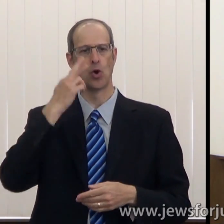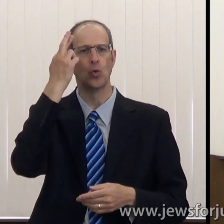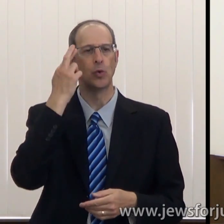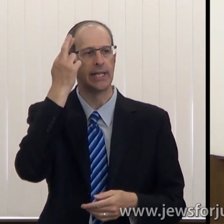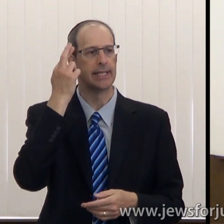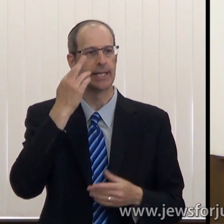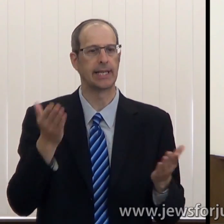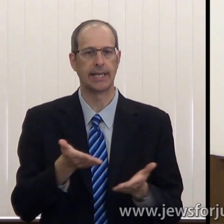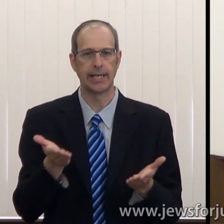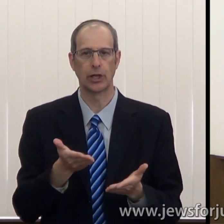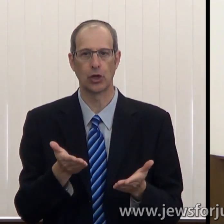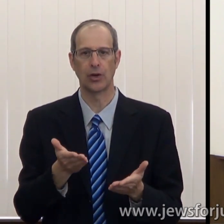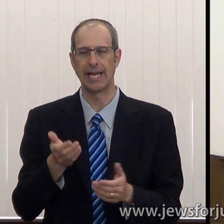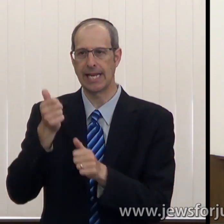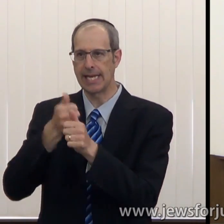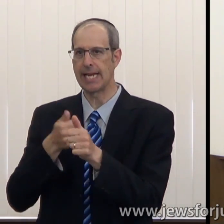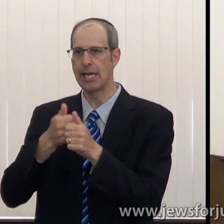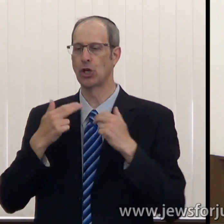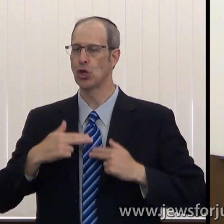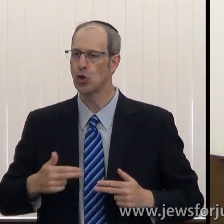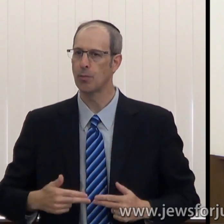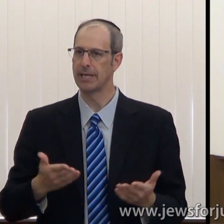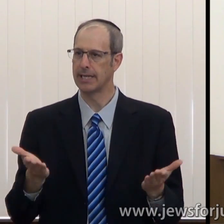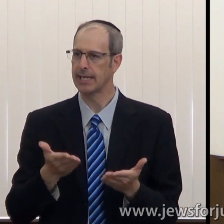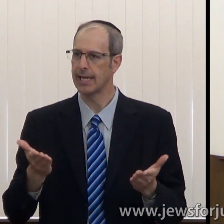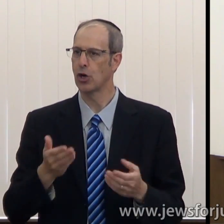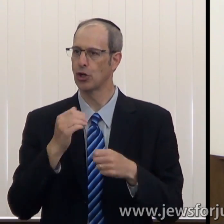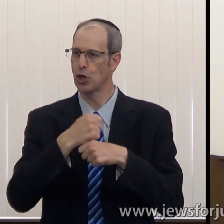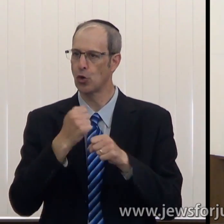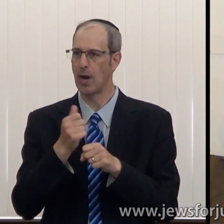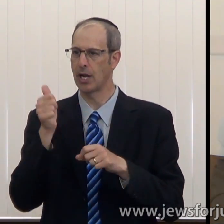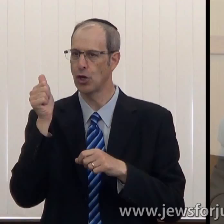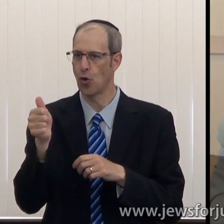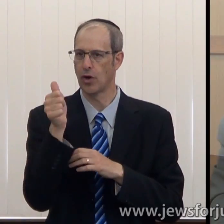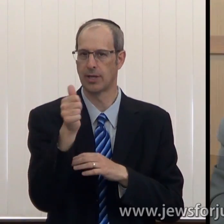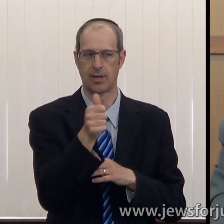human being is here to create ourselves.